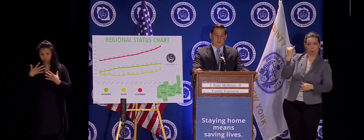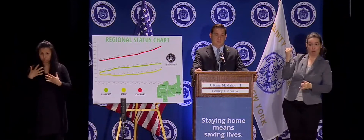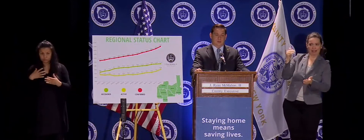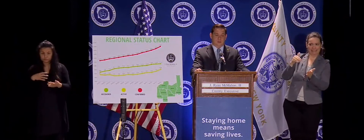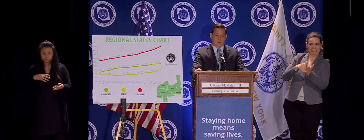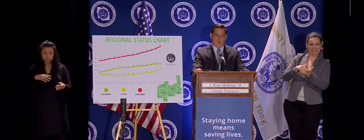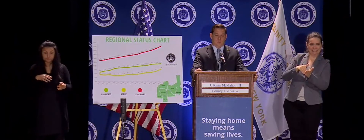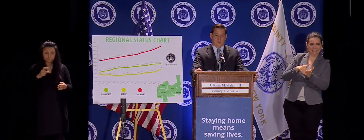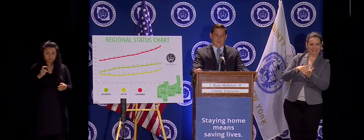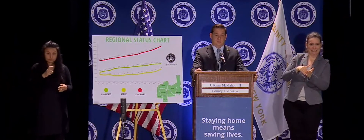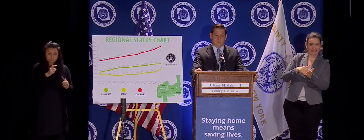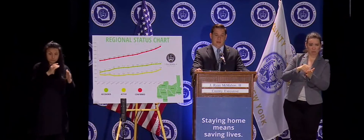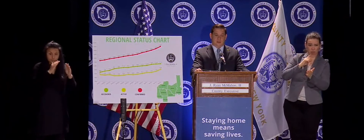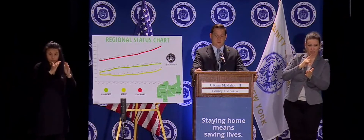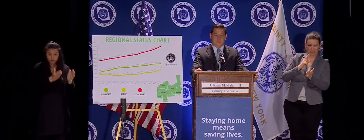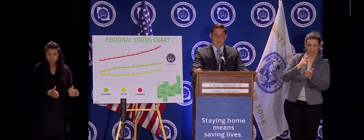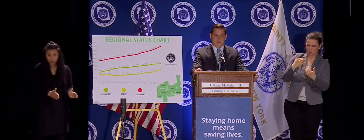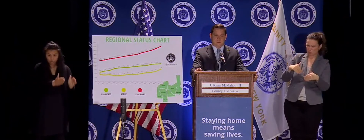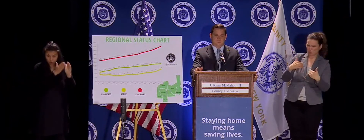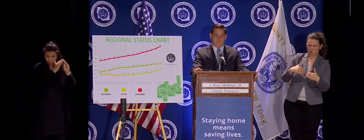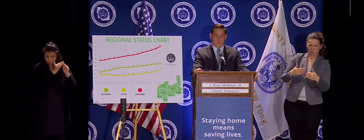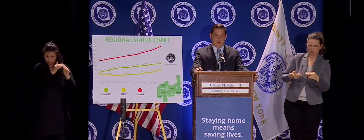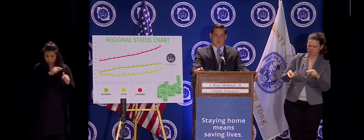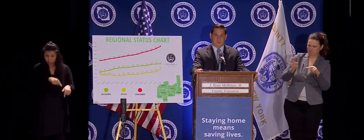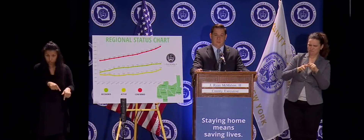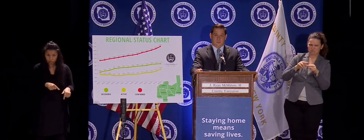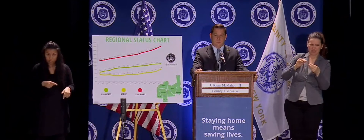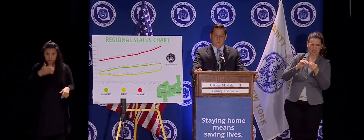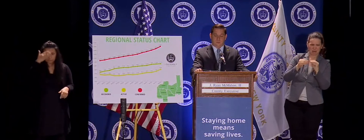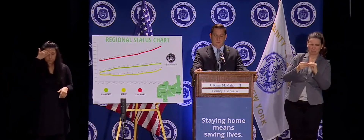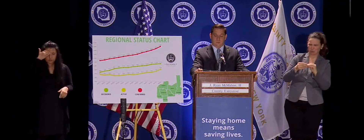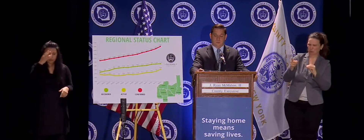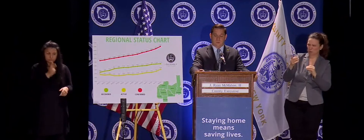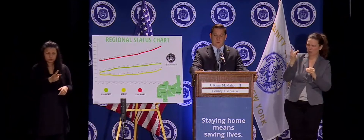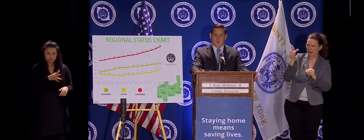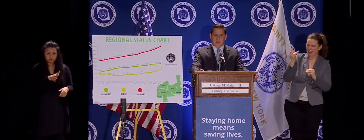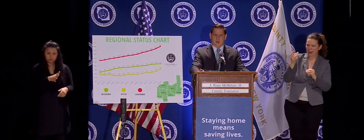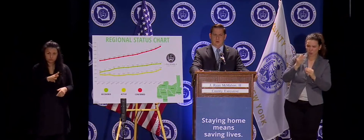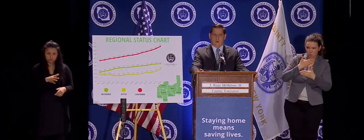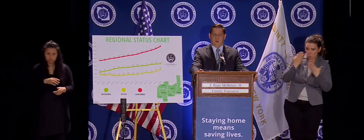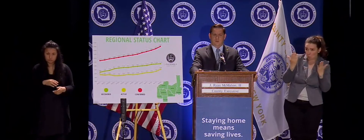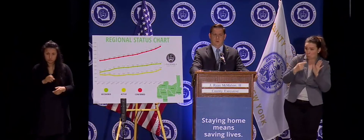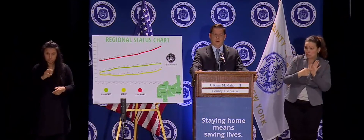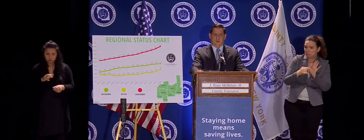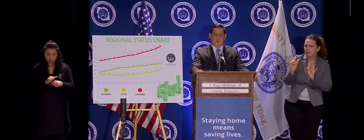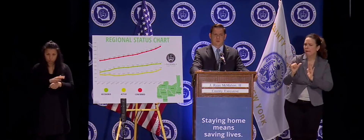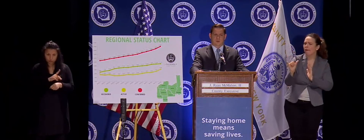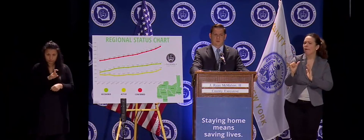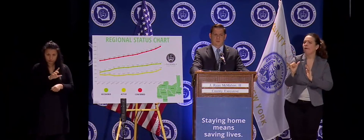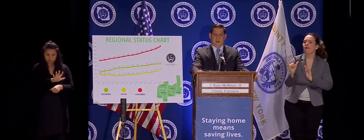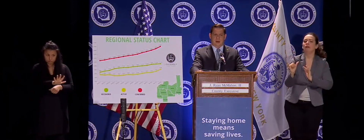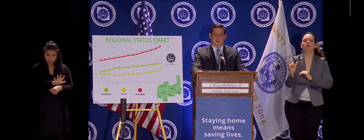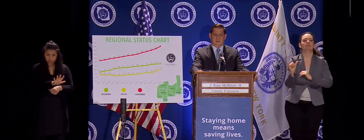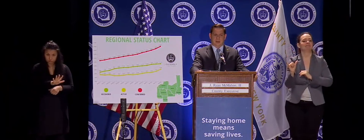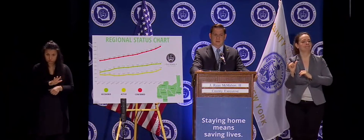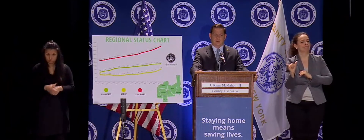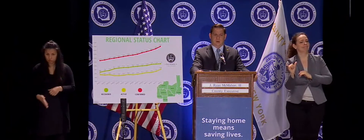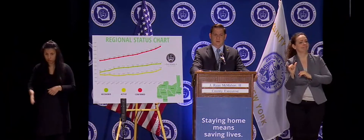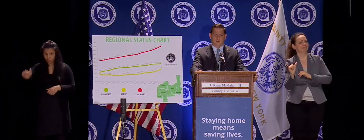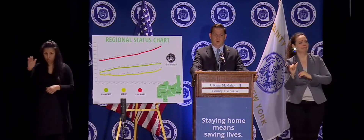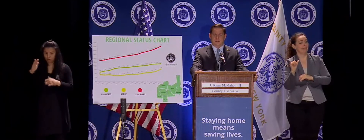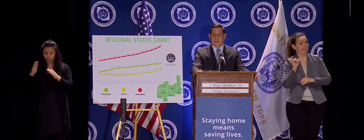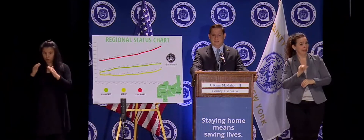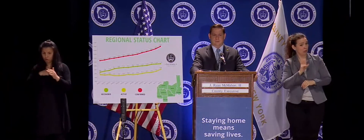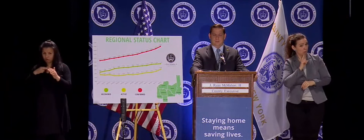constantly. So technology is amazing. Is that true at all three hospitals? I don't know if one or two of them got them